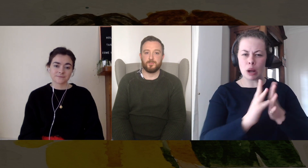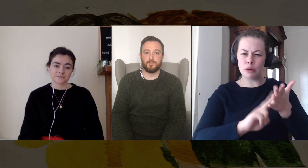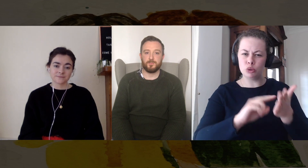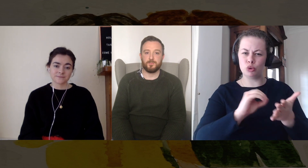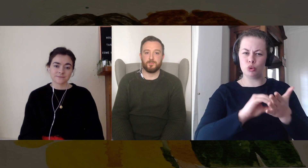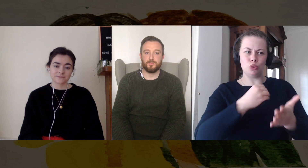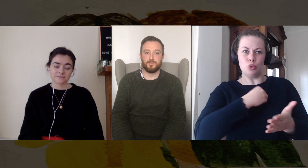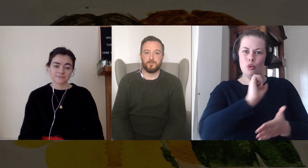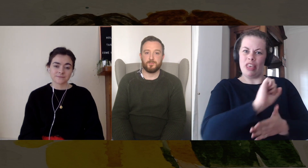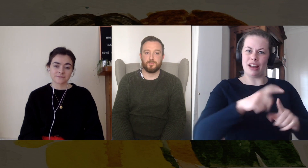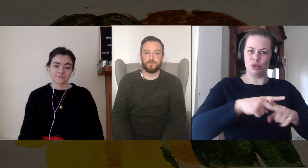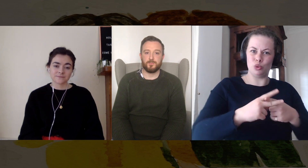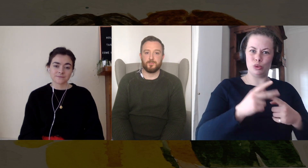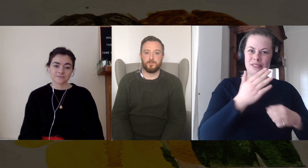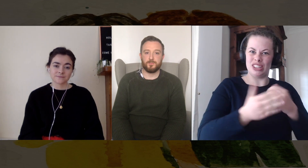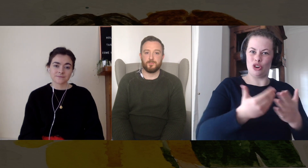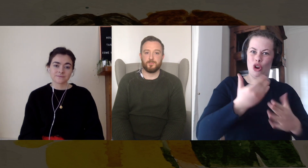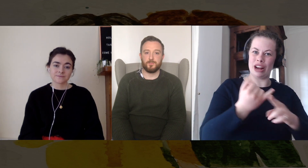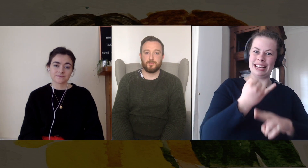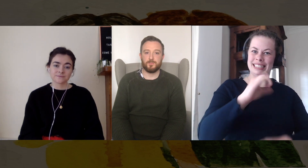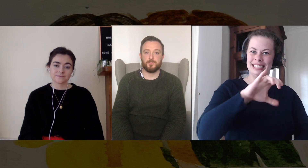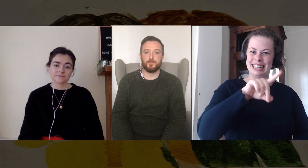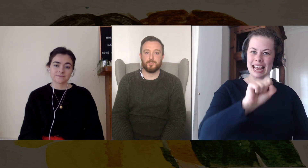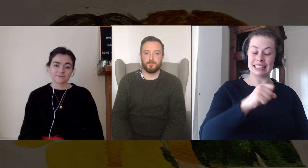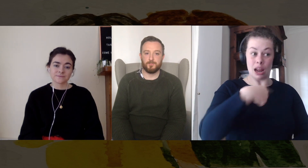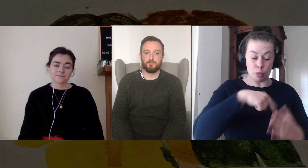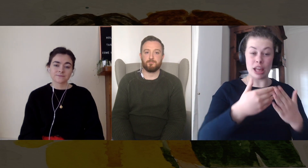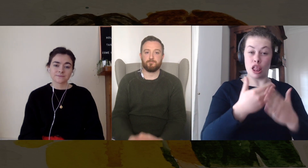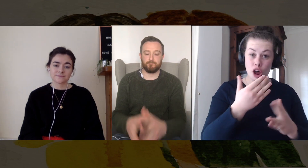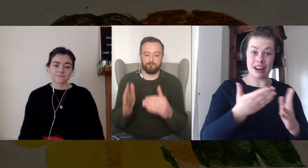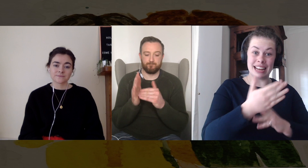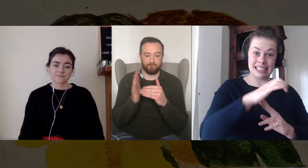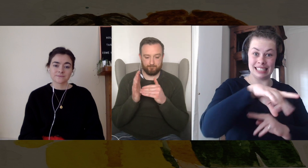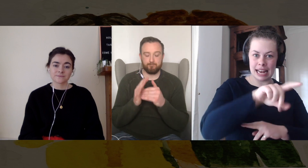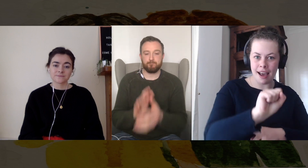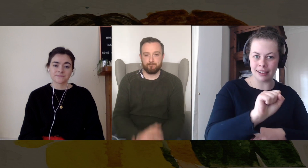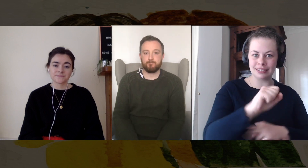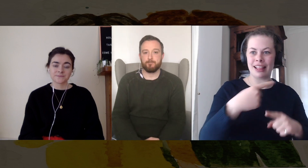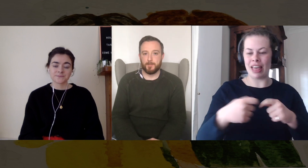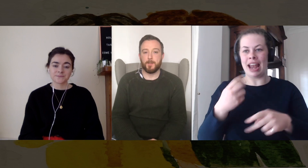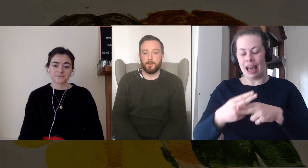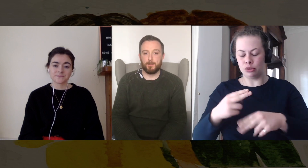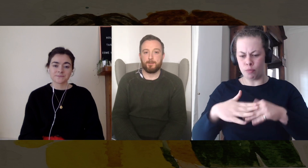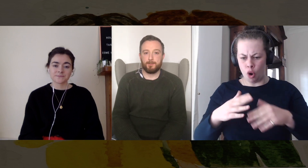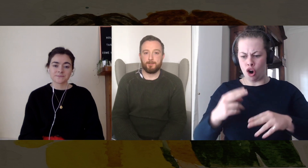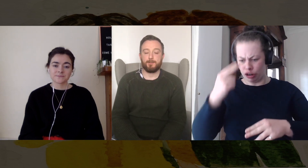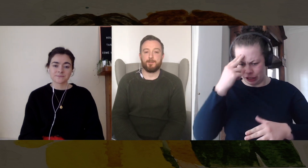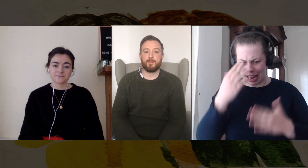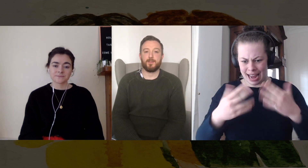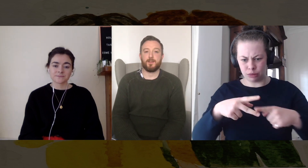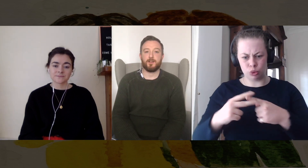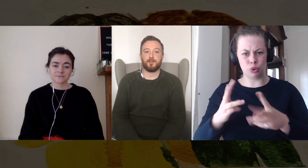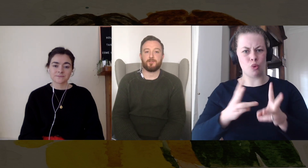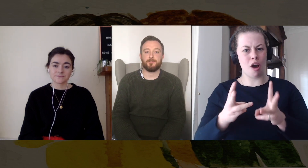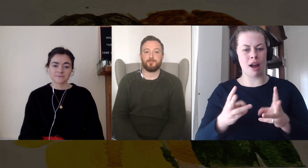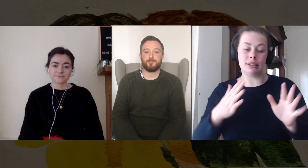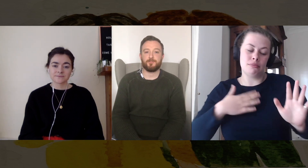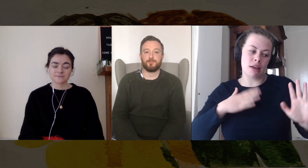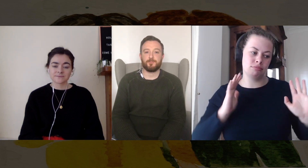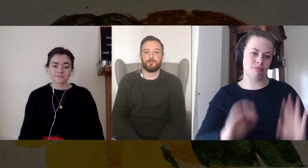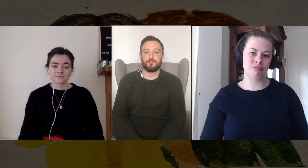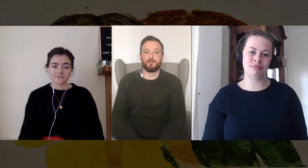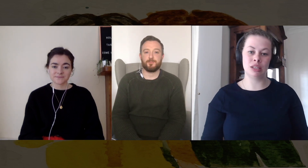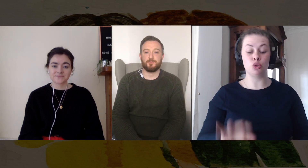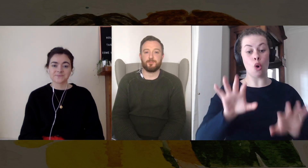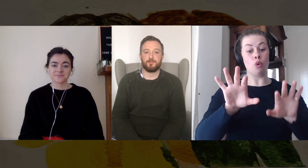earlier today, like really good signing ability, really good voiceover, but they're still getting used to their tools. And I think that's something we